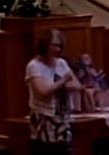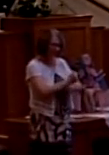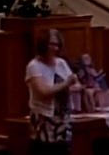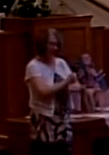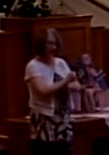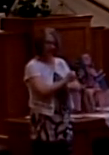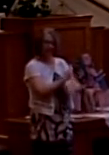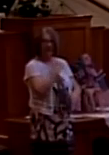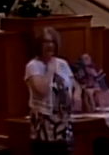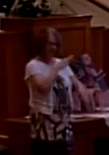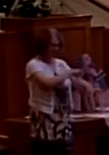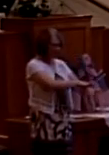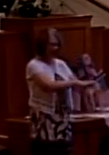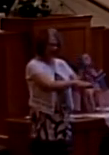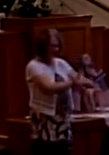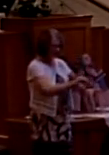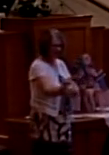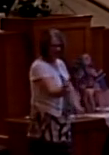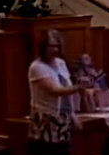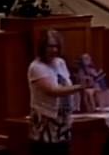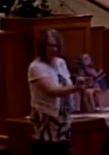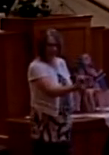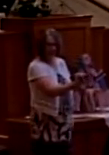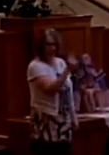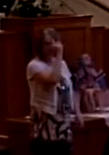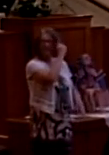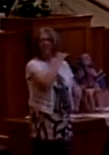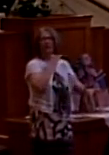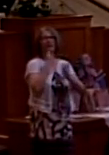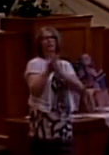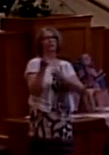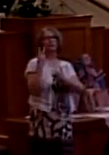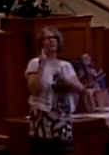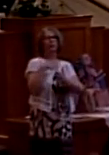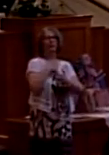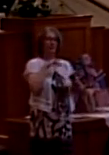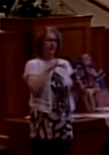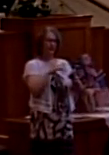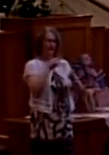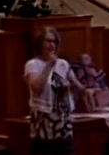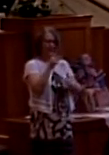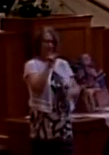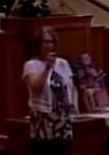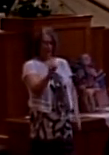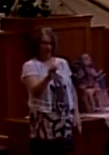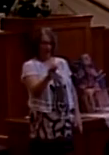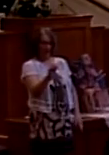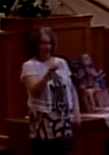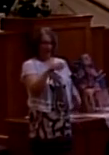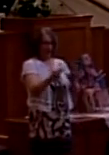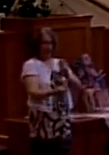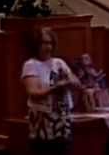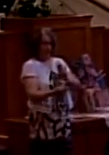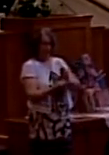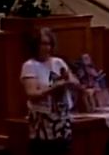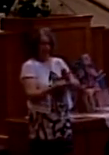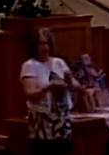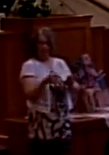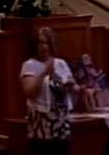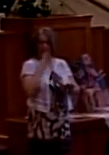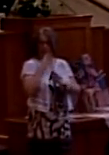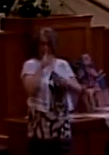you. In the last few weeks, as we've been studying through the book of Timothy and 2 Timothy there, and Paul, and we've been also going